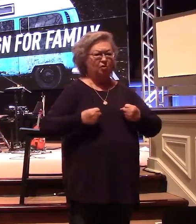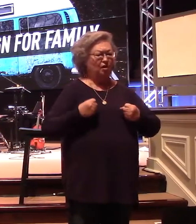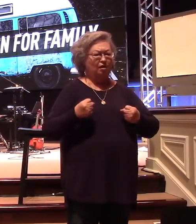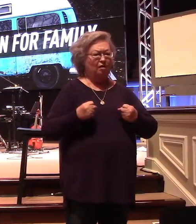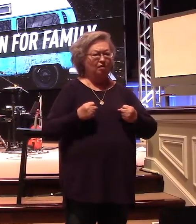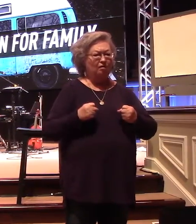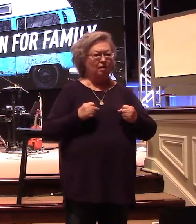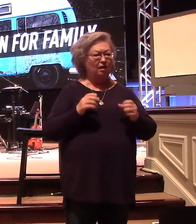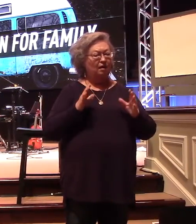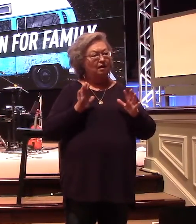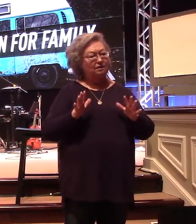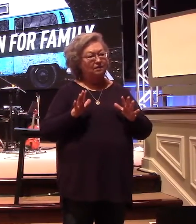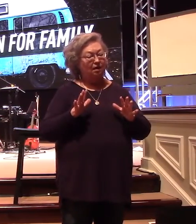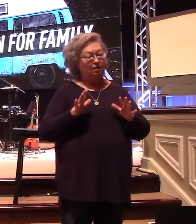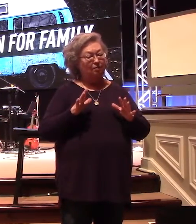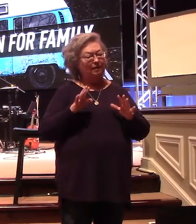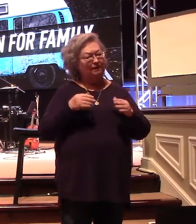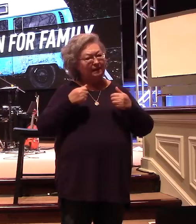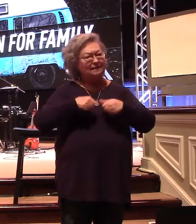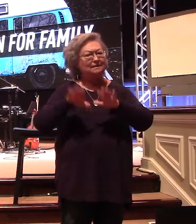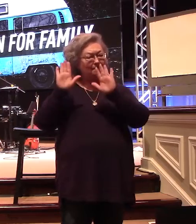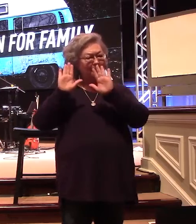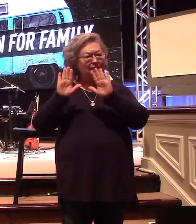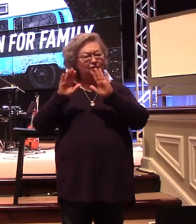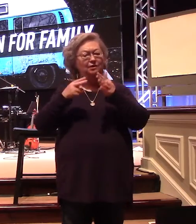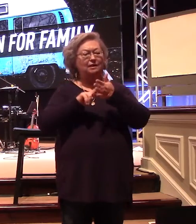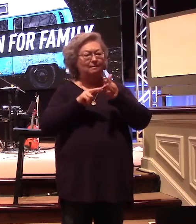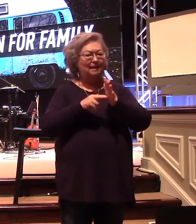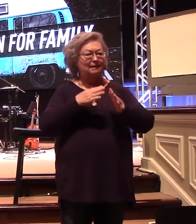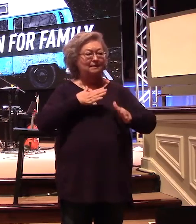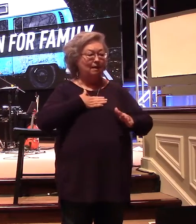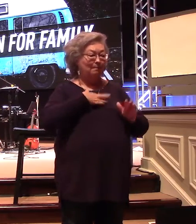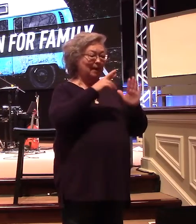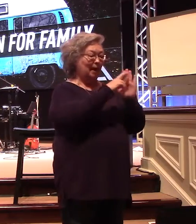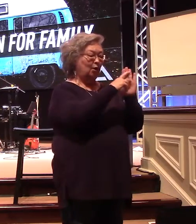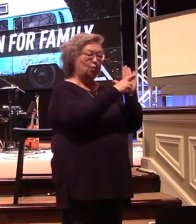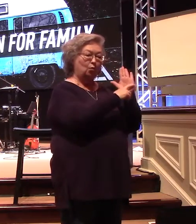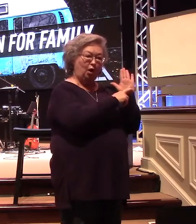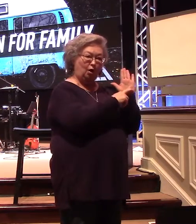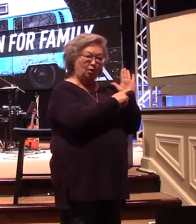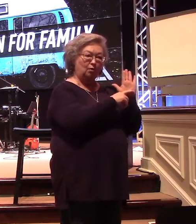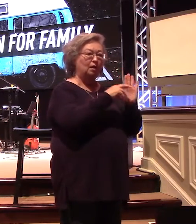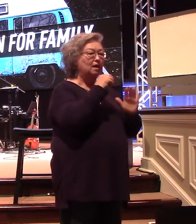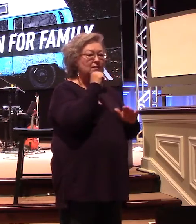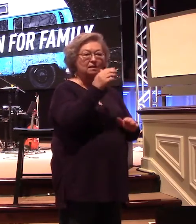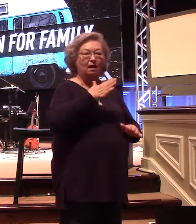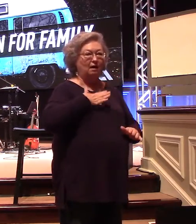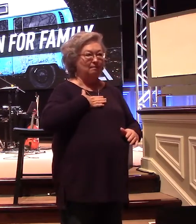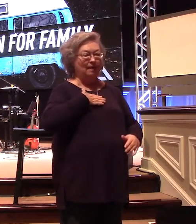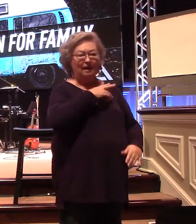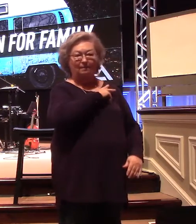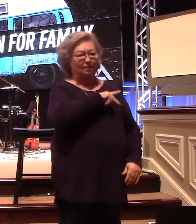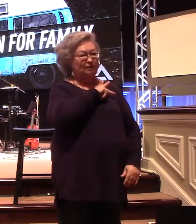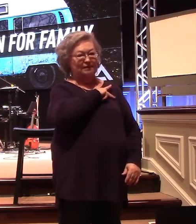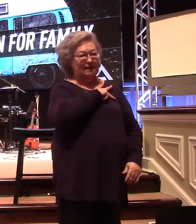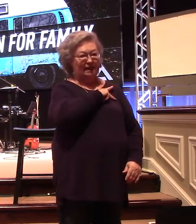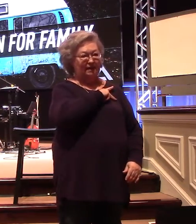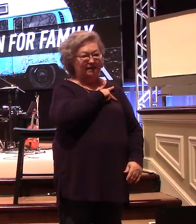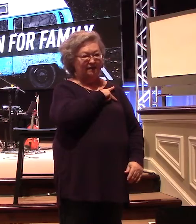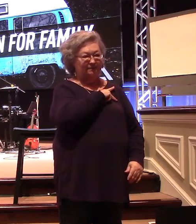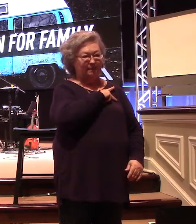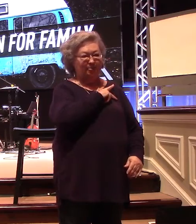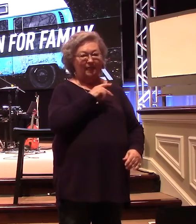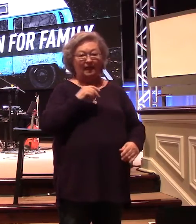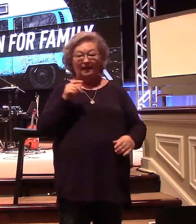my personality as much as it's a heart issue. Right. I don't want Lori to change her personality.